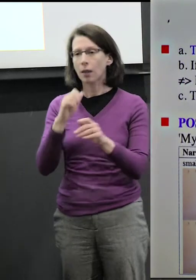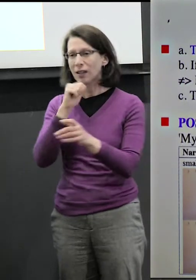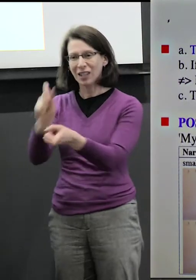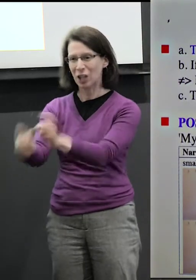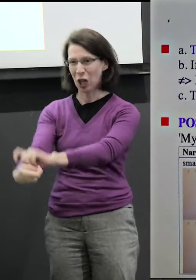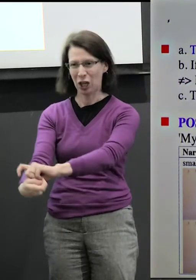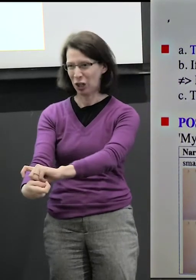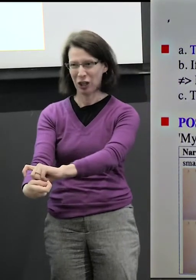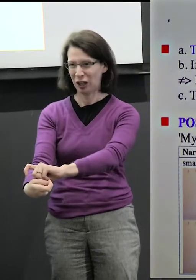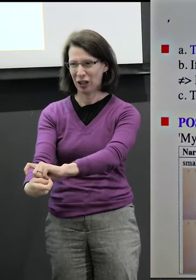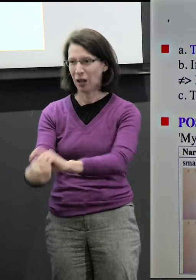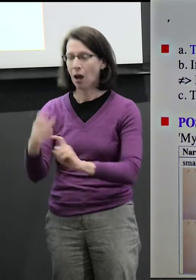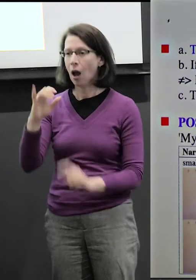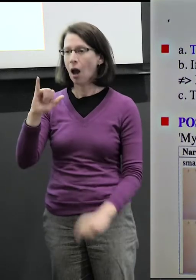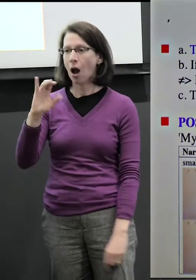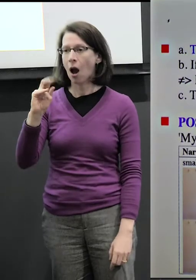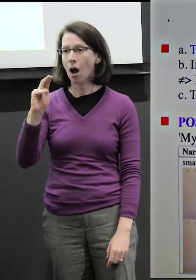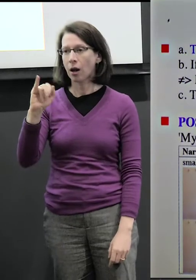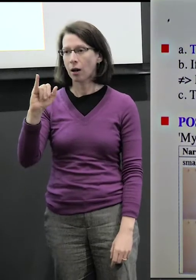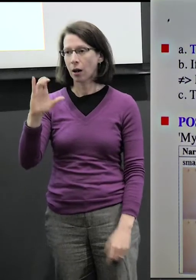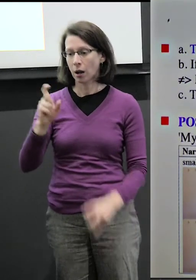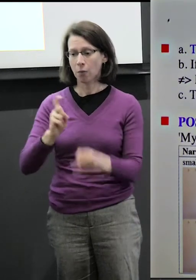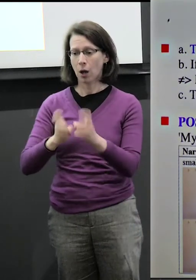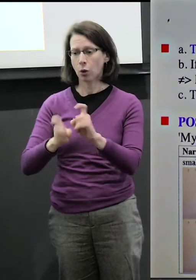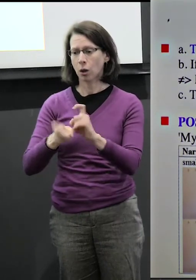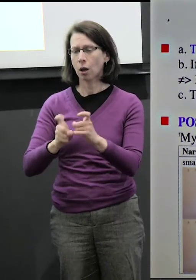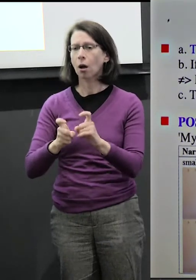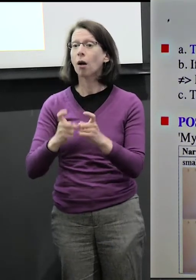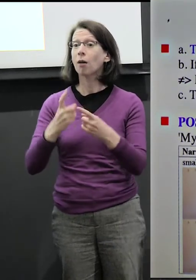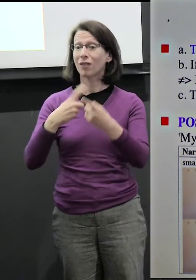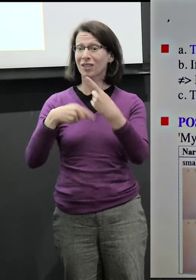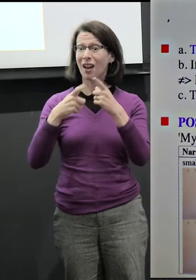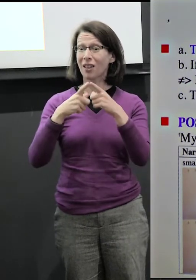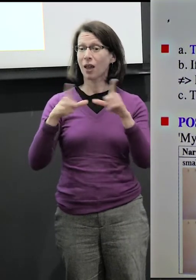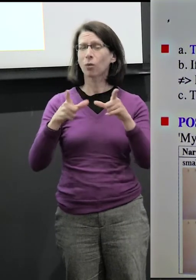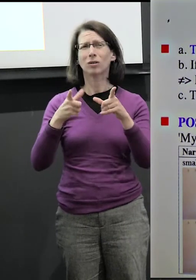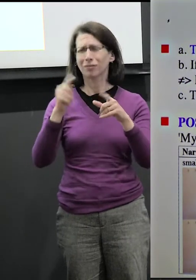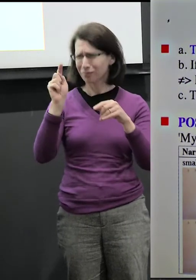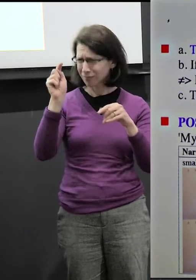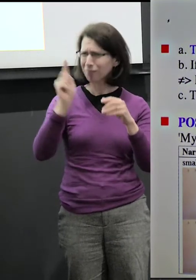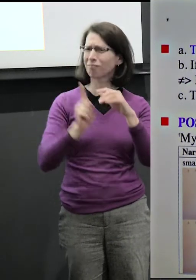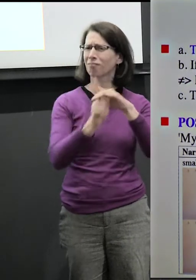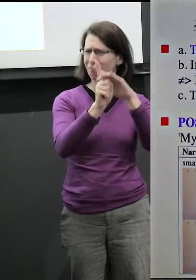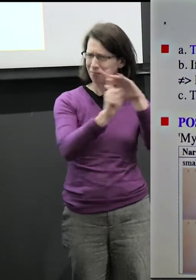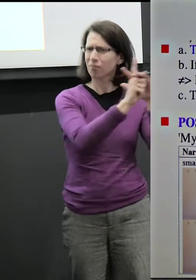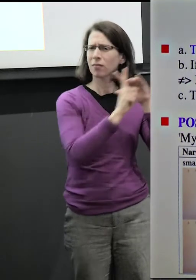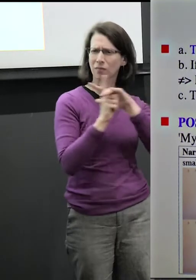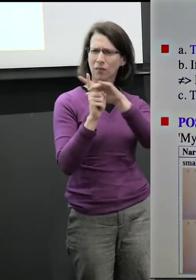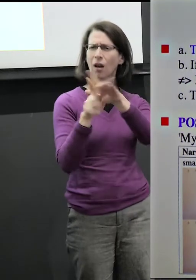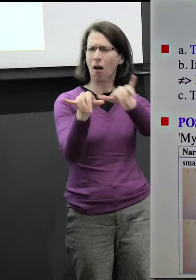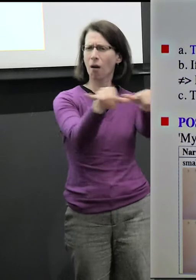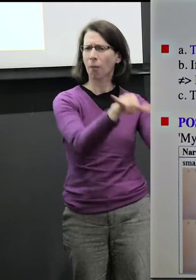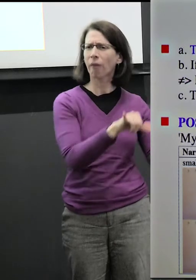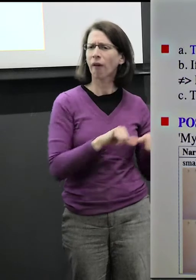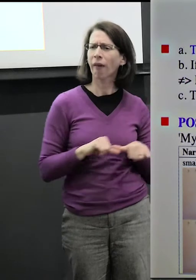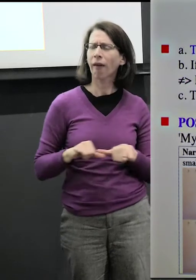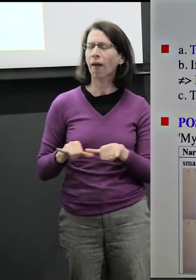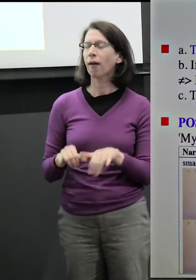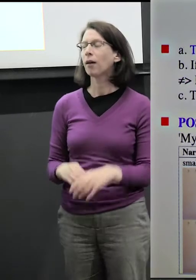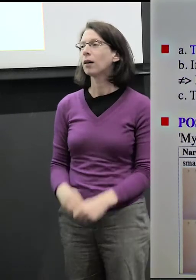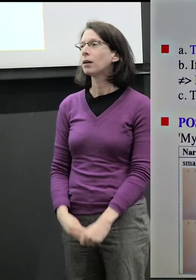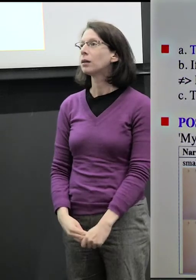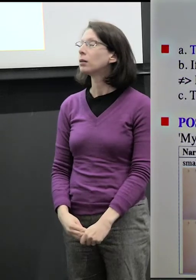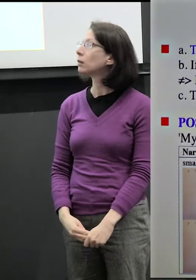Okay? Now, iconic modulations are very common in sign language. So these are various ways